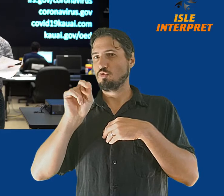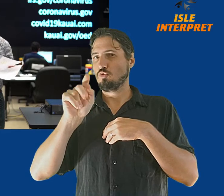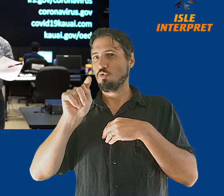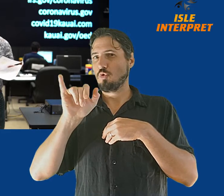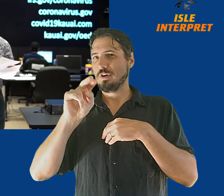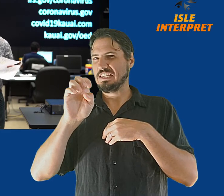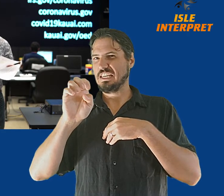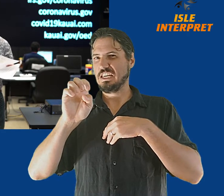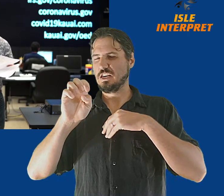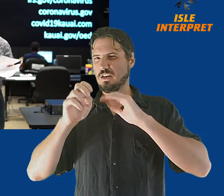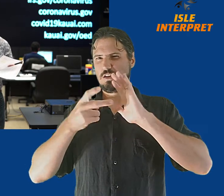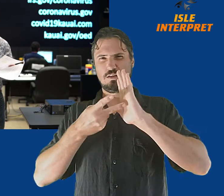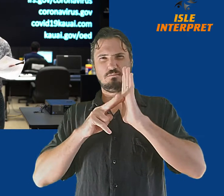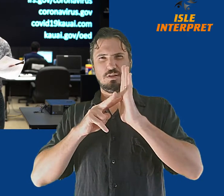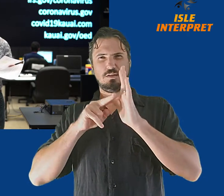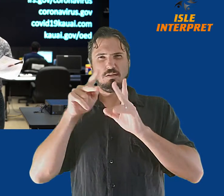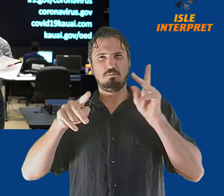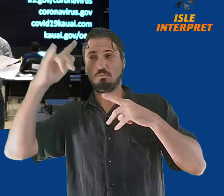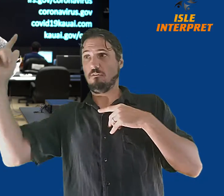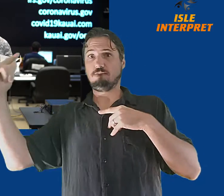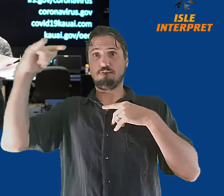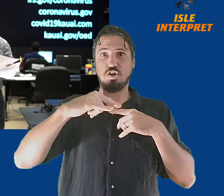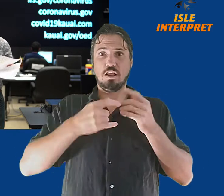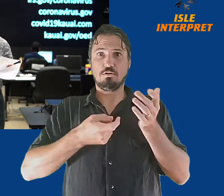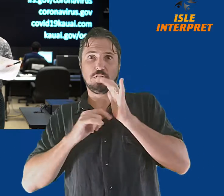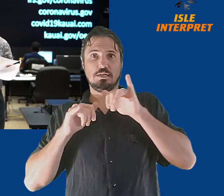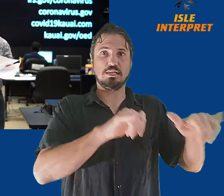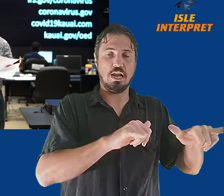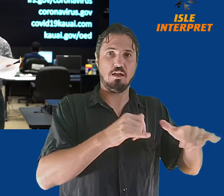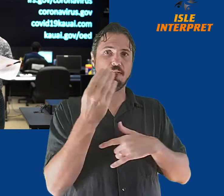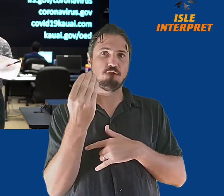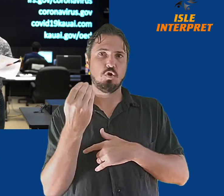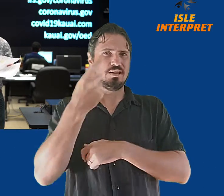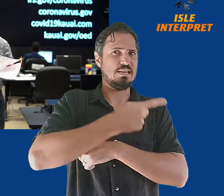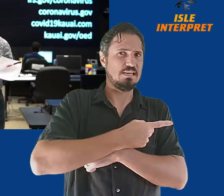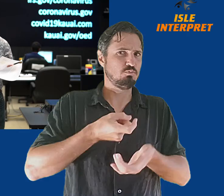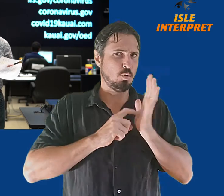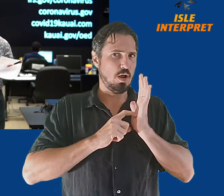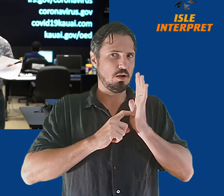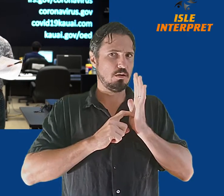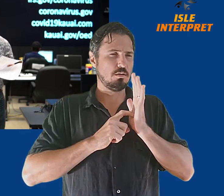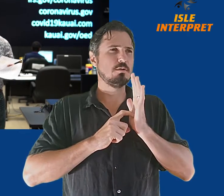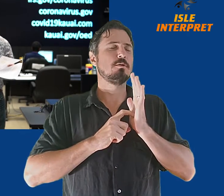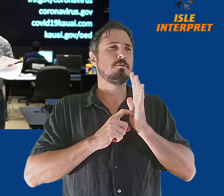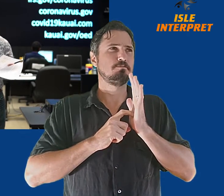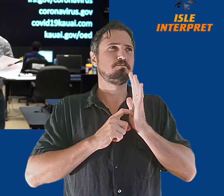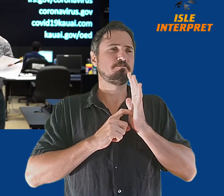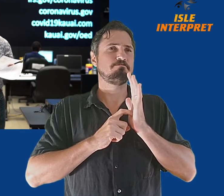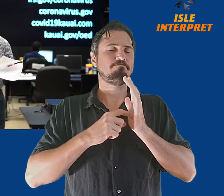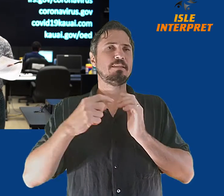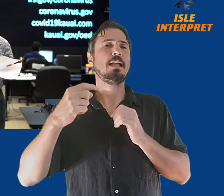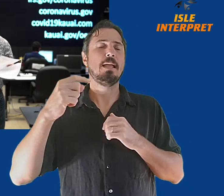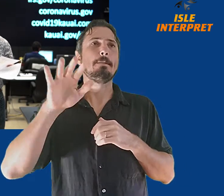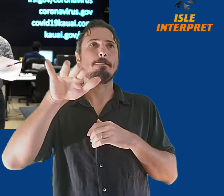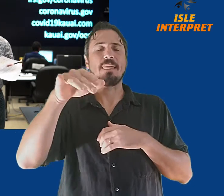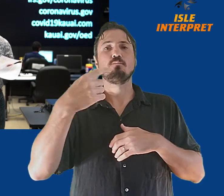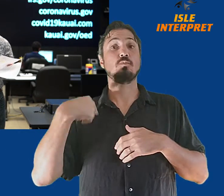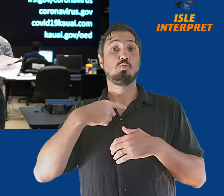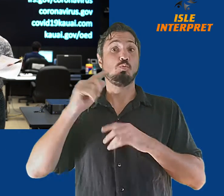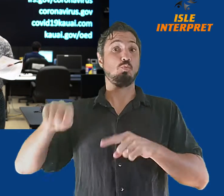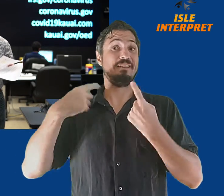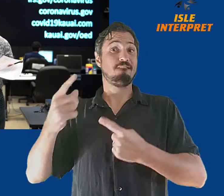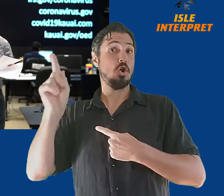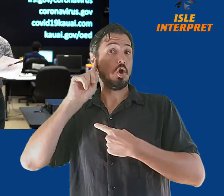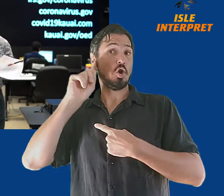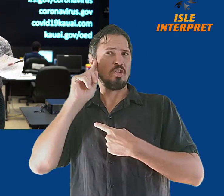be clear. At the county, we have received reports of selfish individuals violating the quarantine, and we have responded